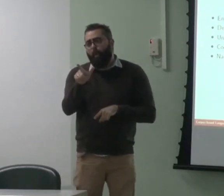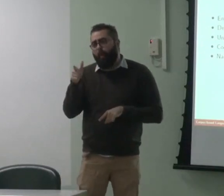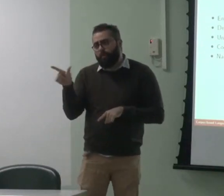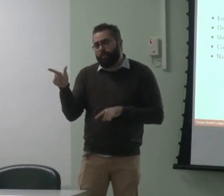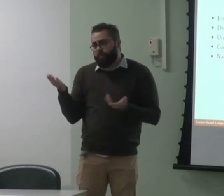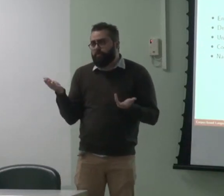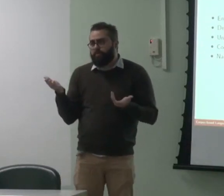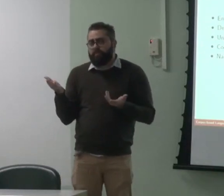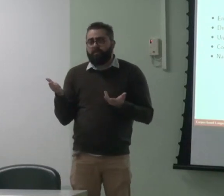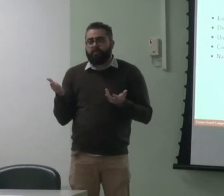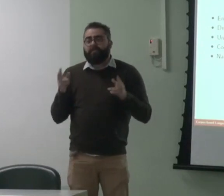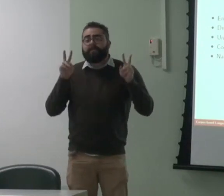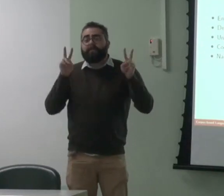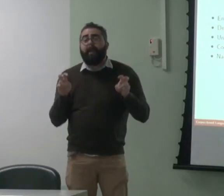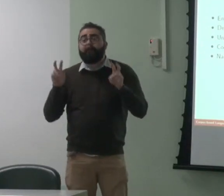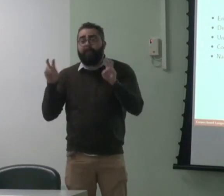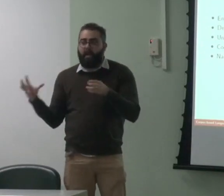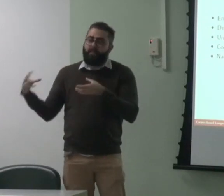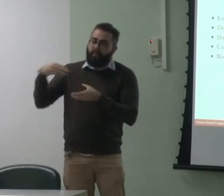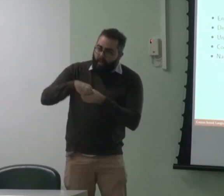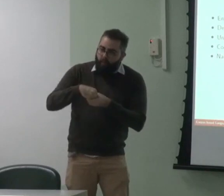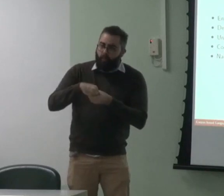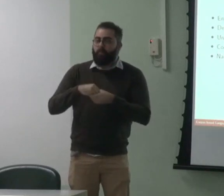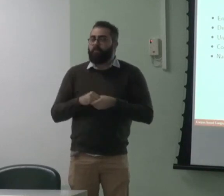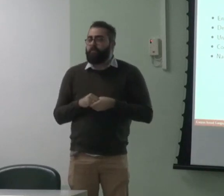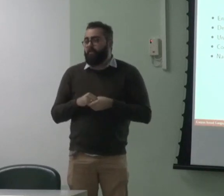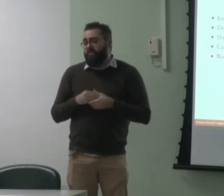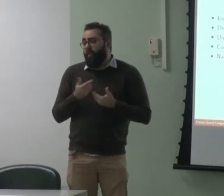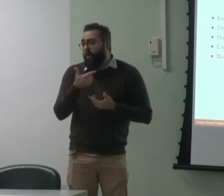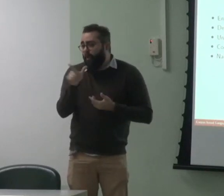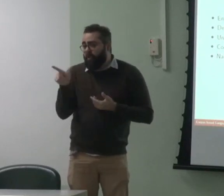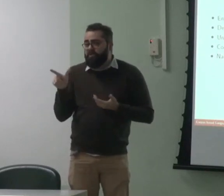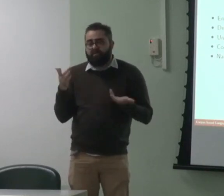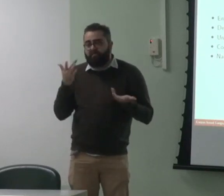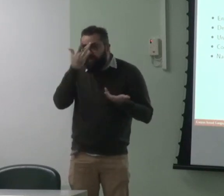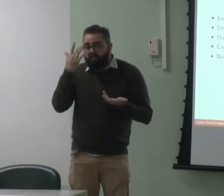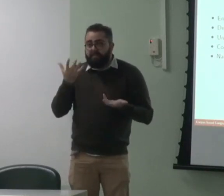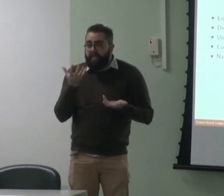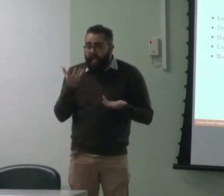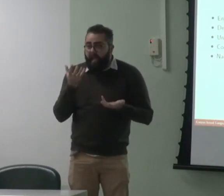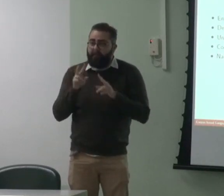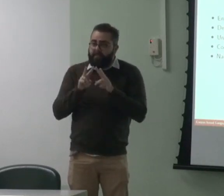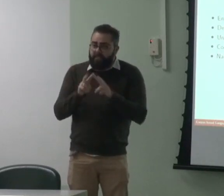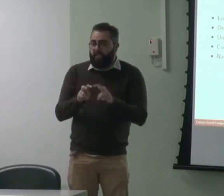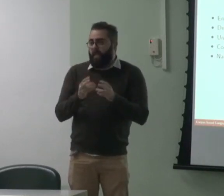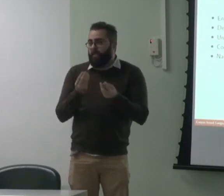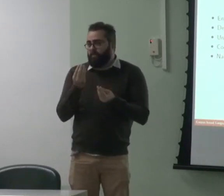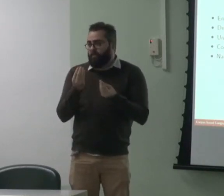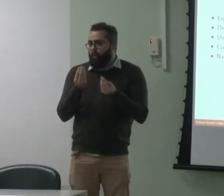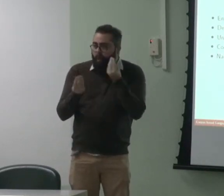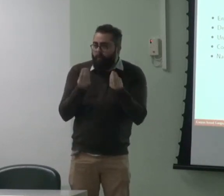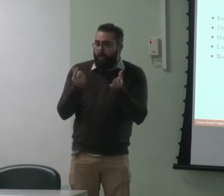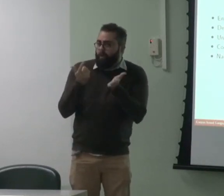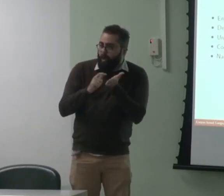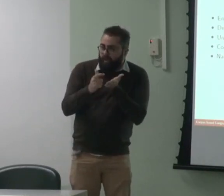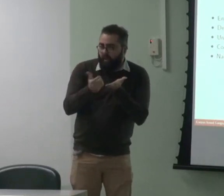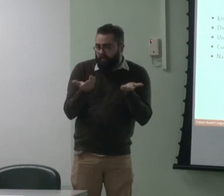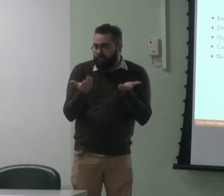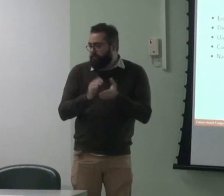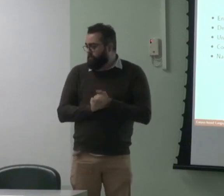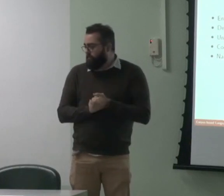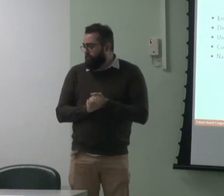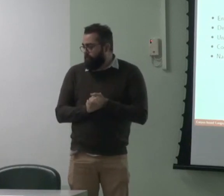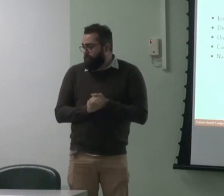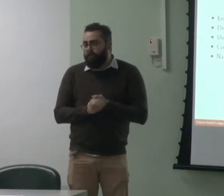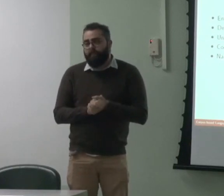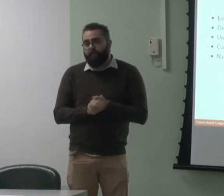is something that many people want to have available in annotated resources. And again, there's at